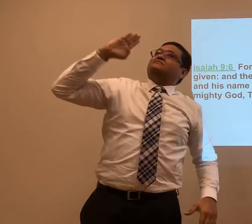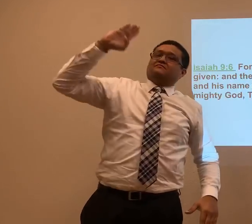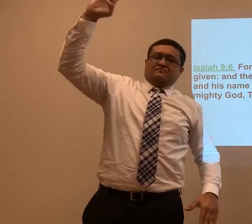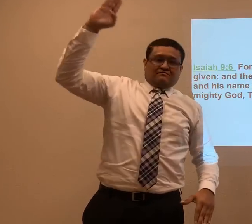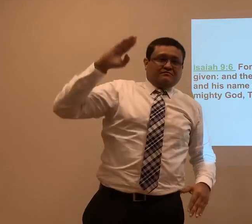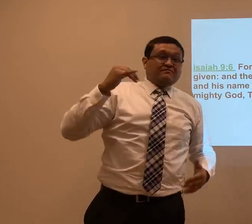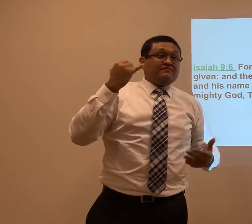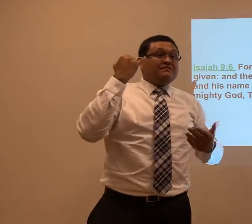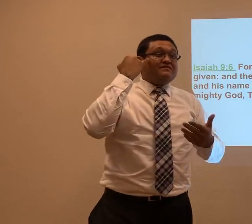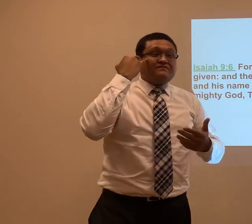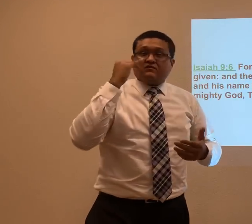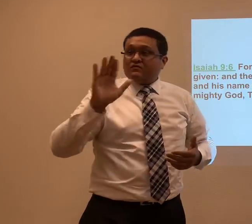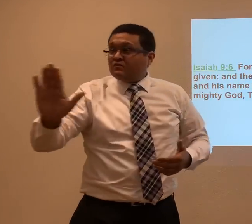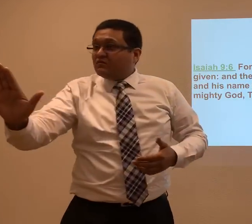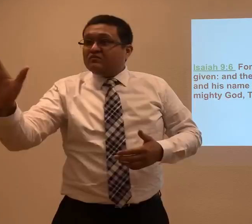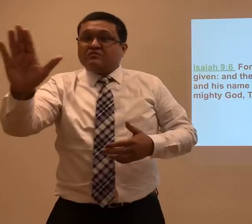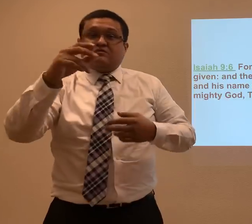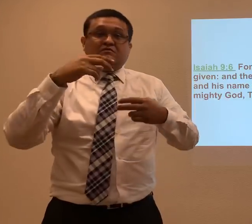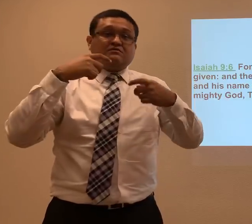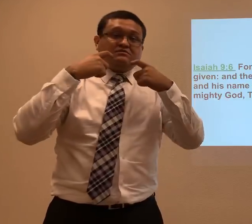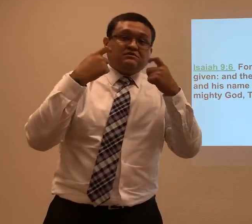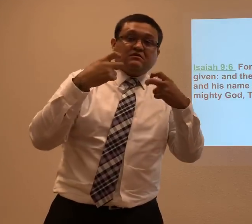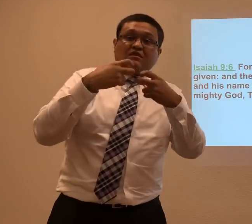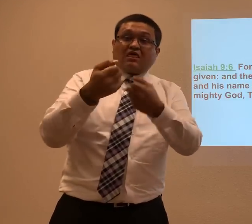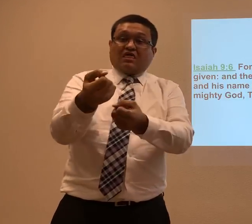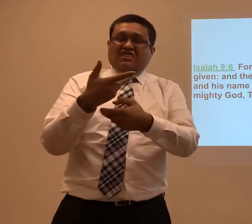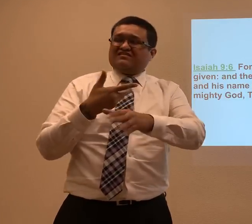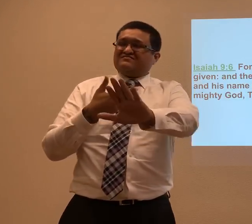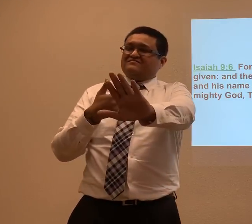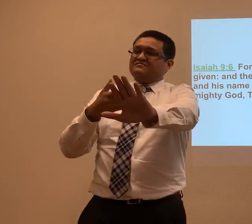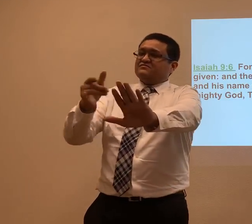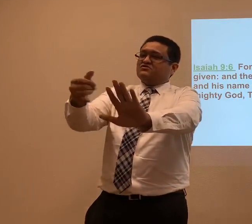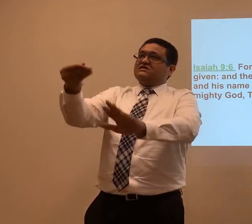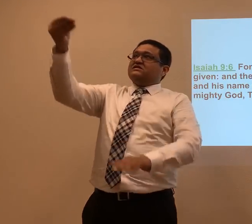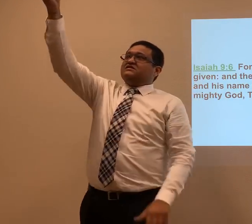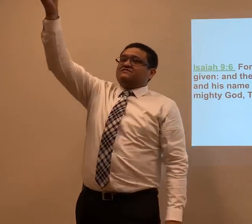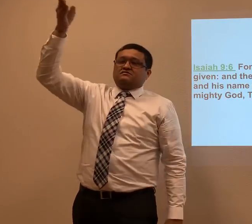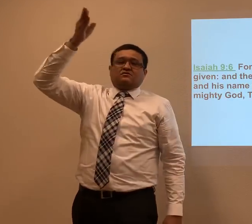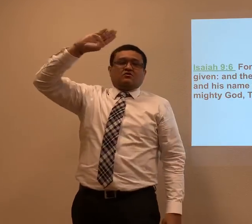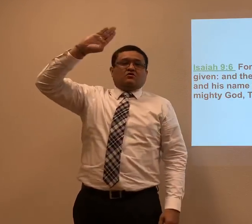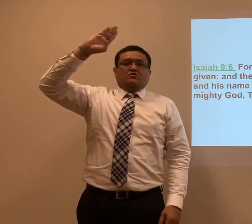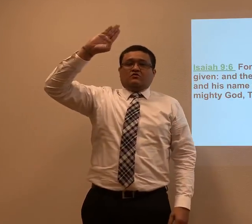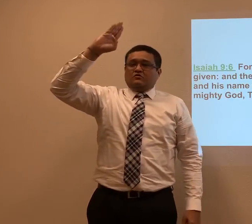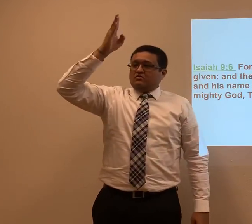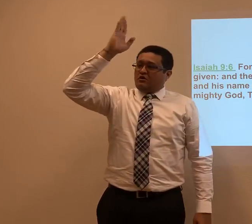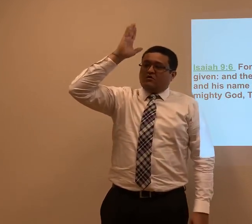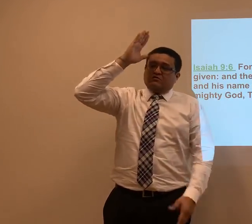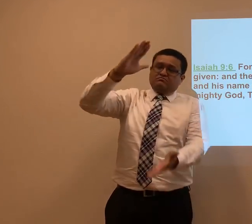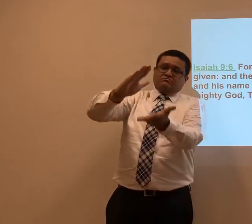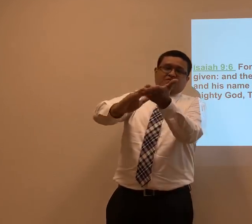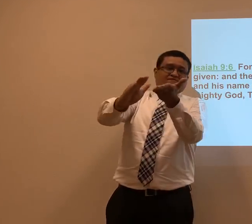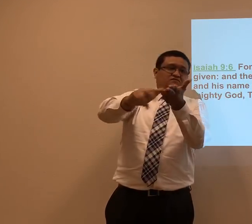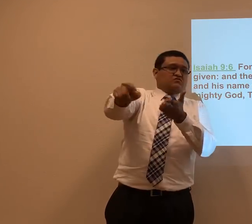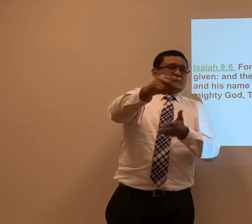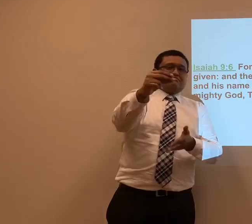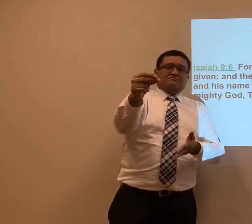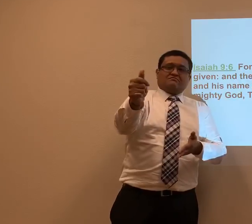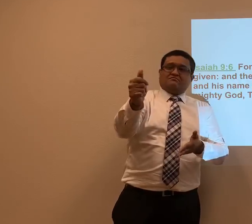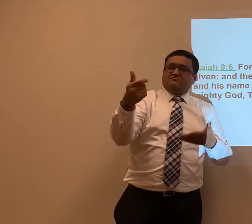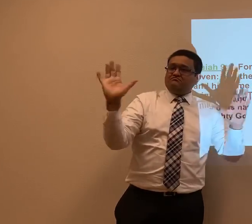that I could have a relationship with God myself. So God can forgive each